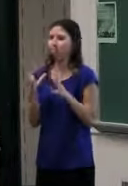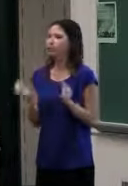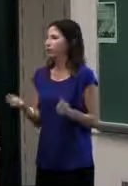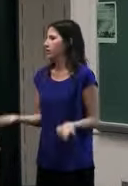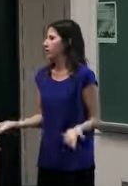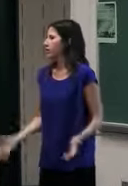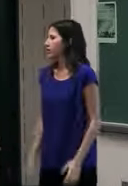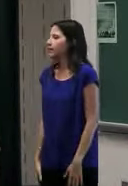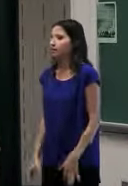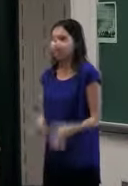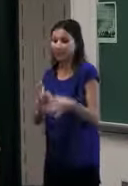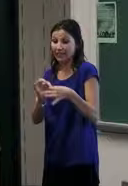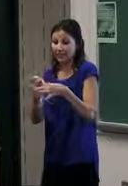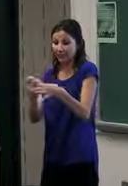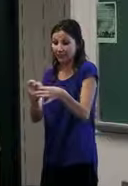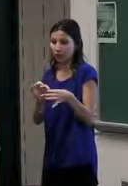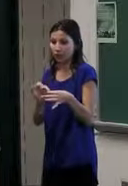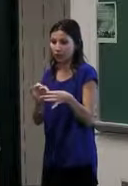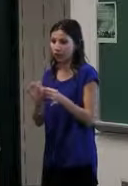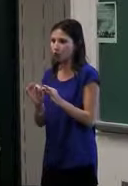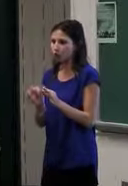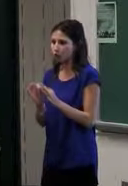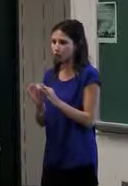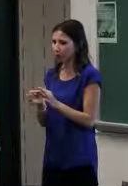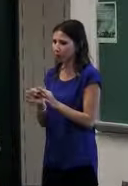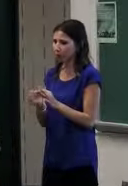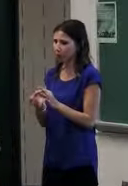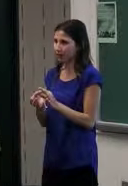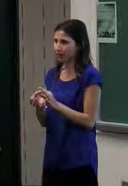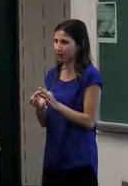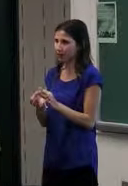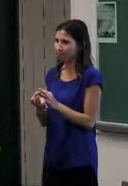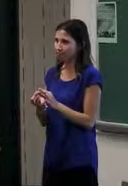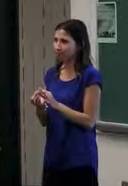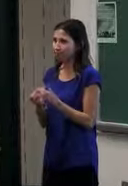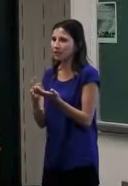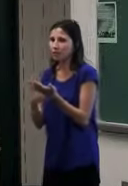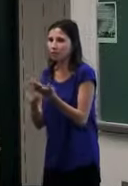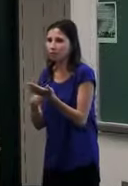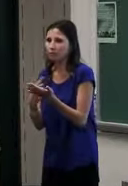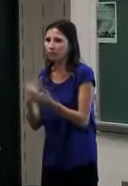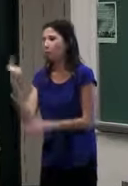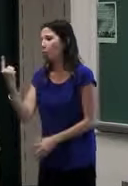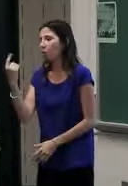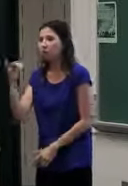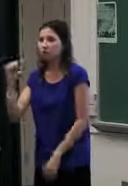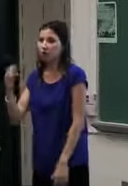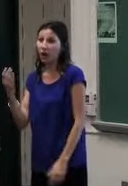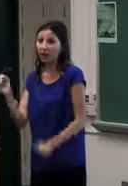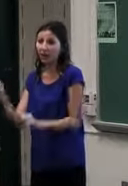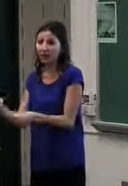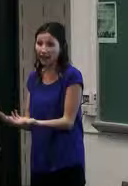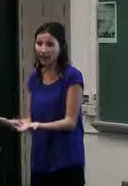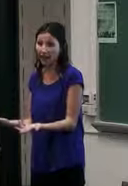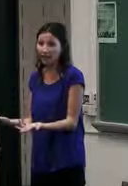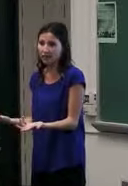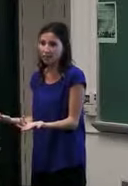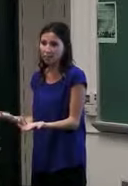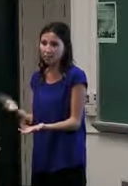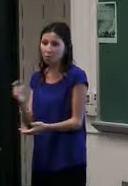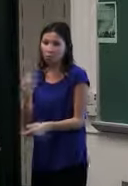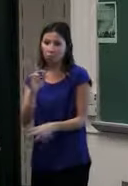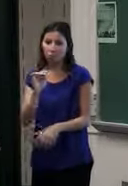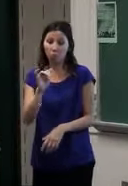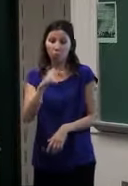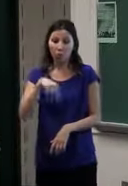Everybody, like the bonds are just, because I know interpreting is such a lonely, it could be such a lonely job. And these people,